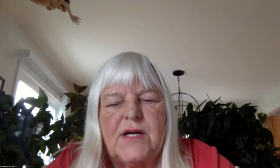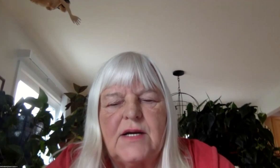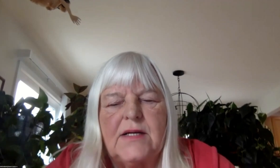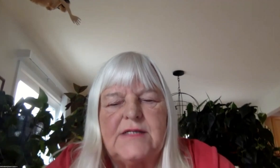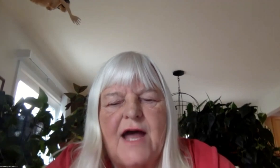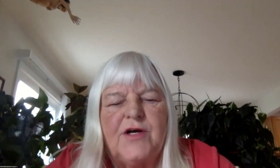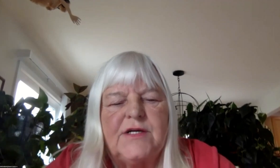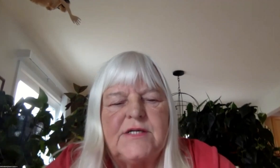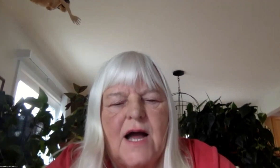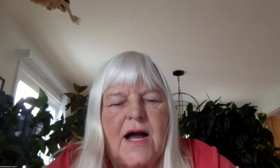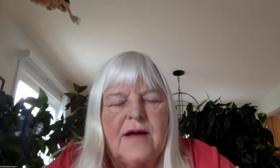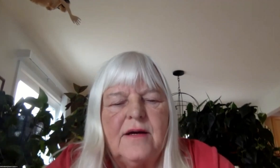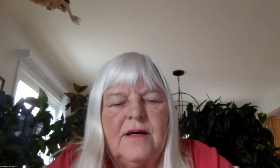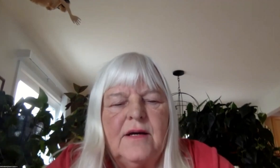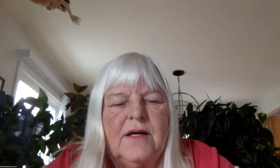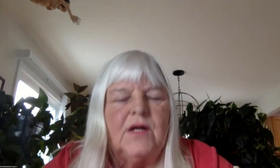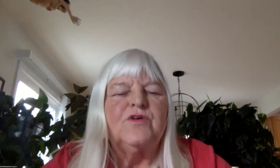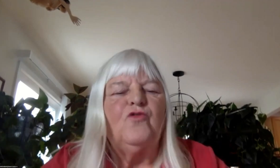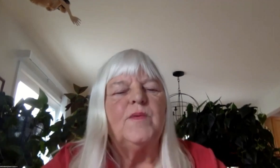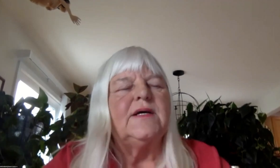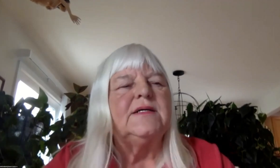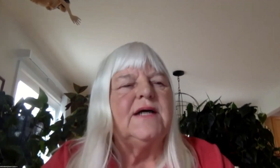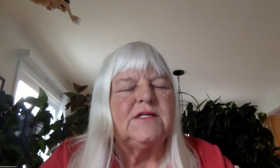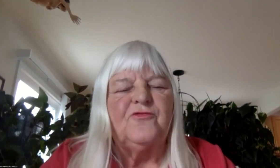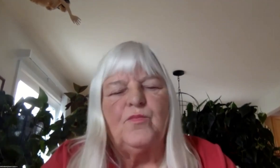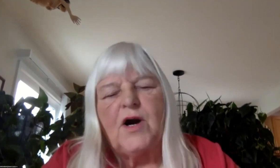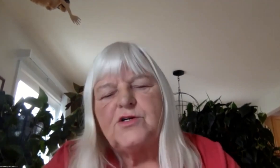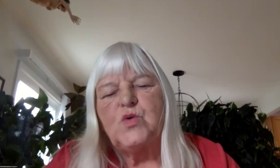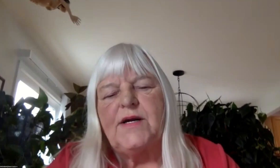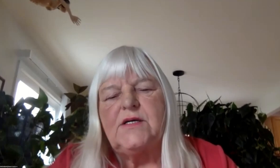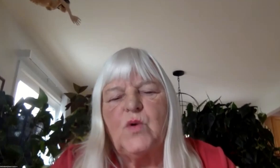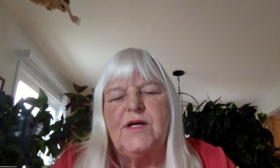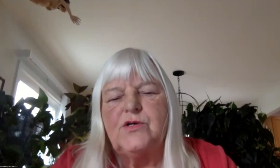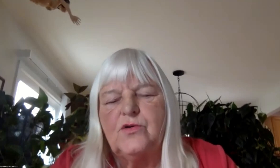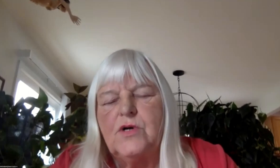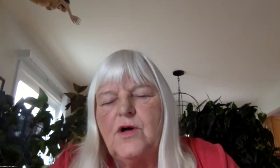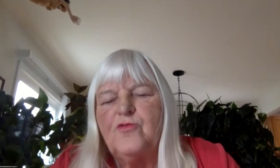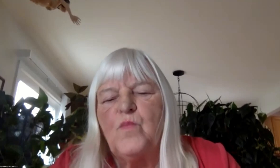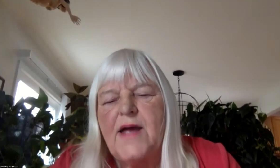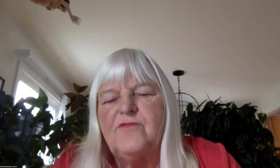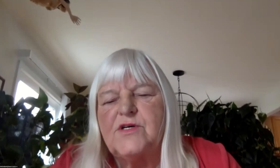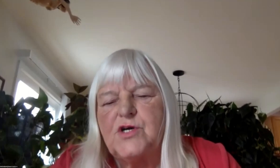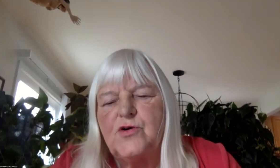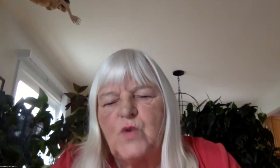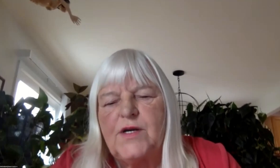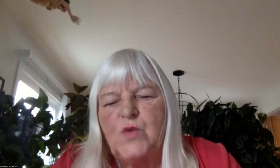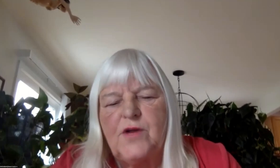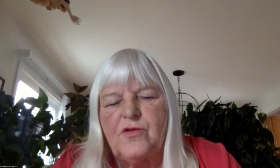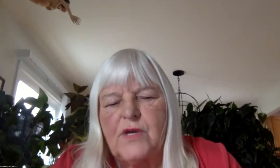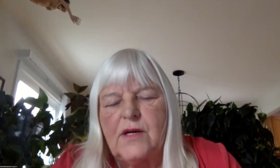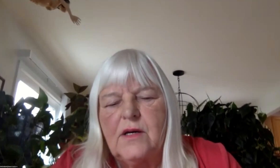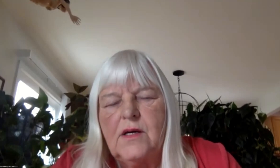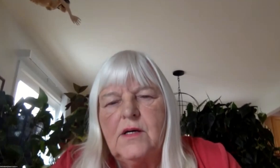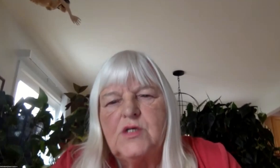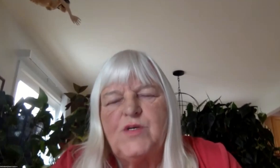Spanish, Italian, and Thai. And it was formally conducted from March 2022 through May of this year,